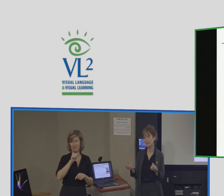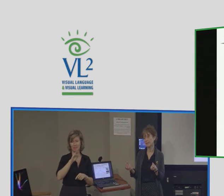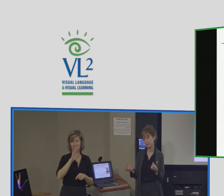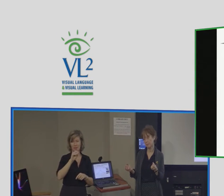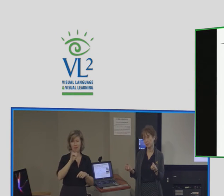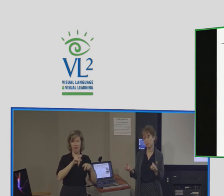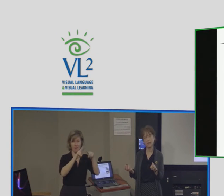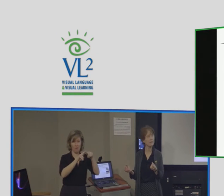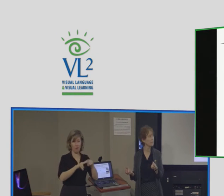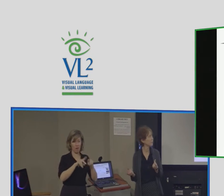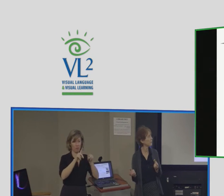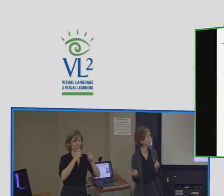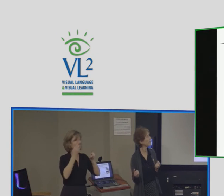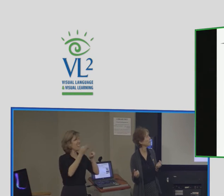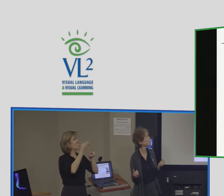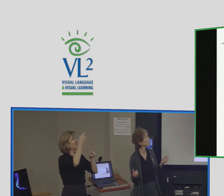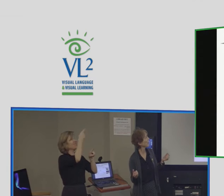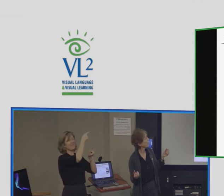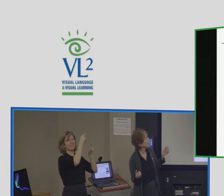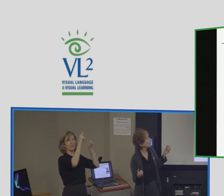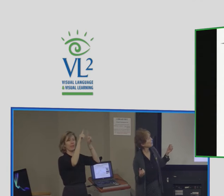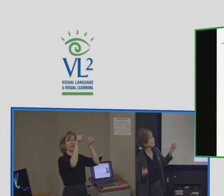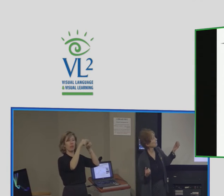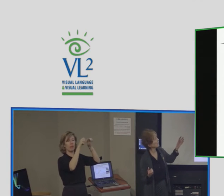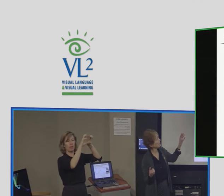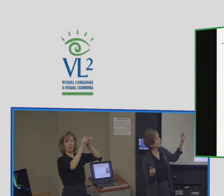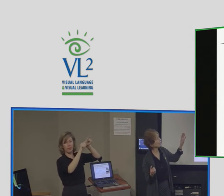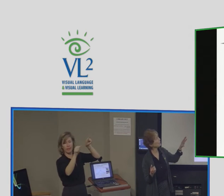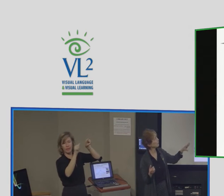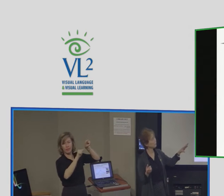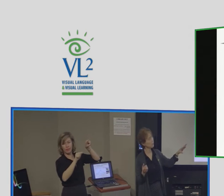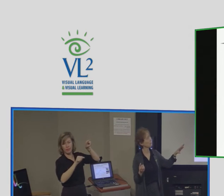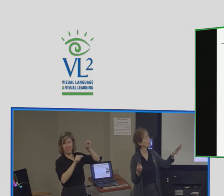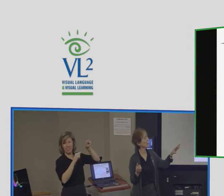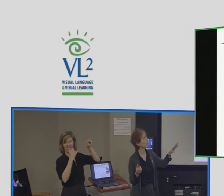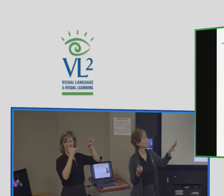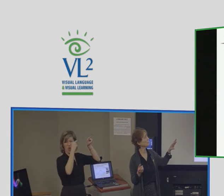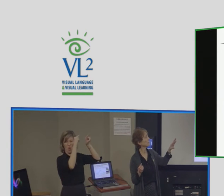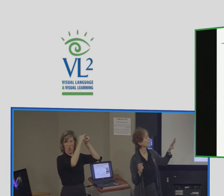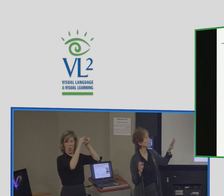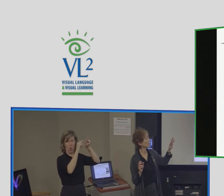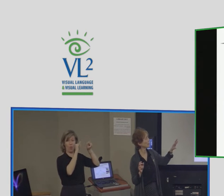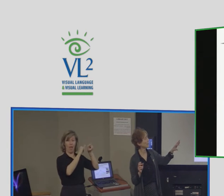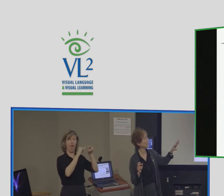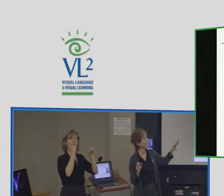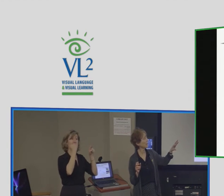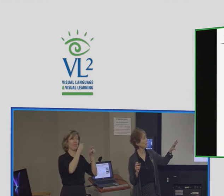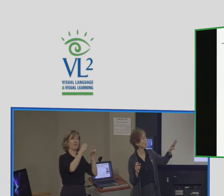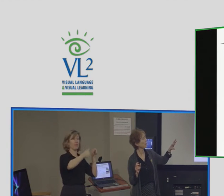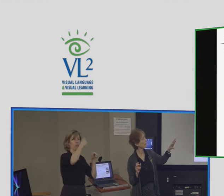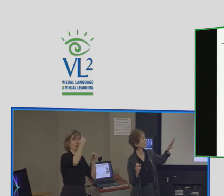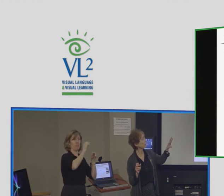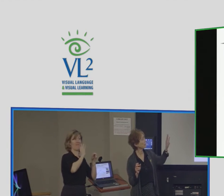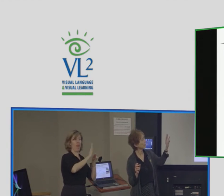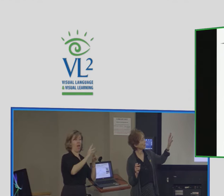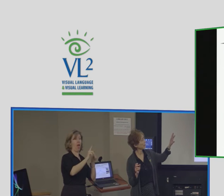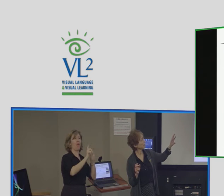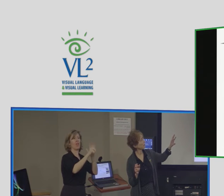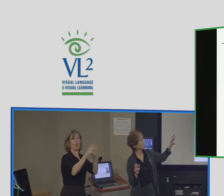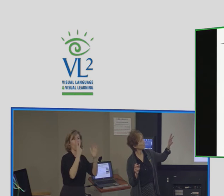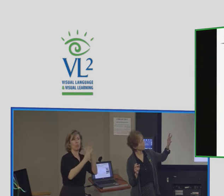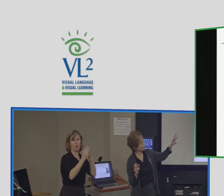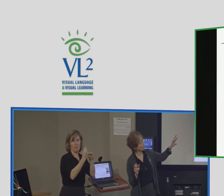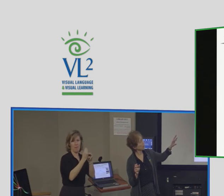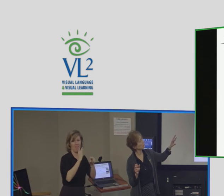predicting spatial at age 5. So this is a different study taken